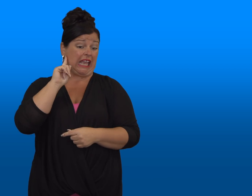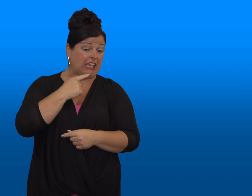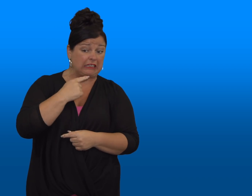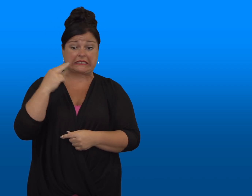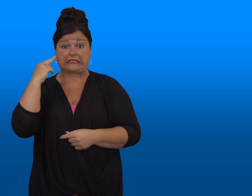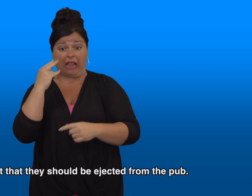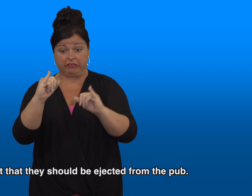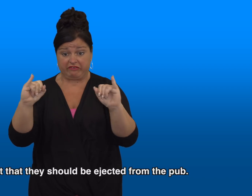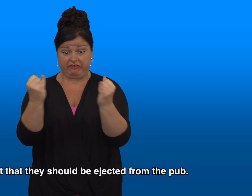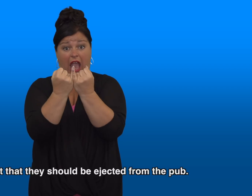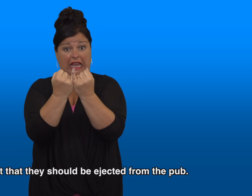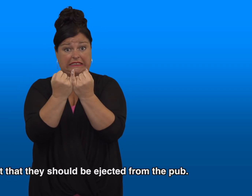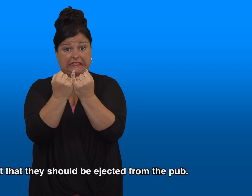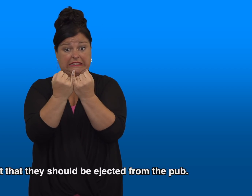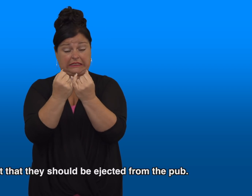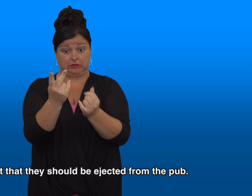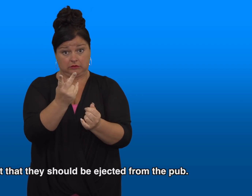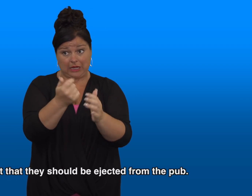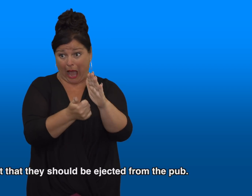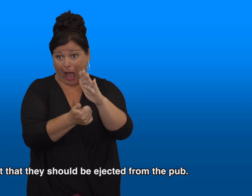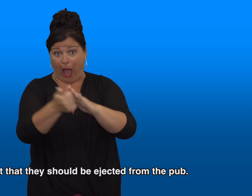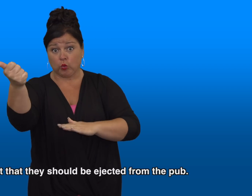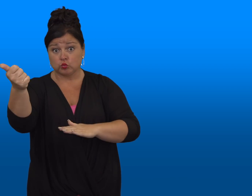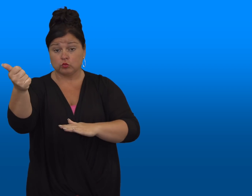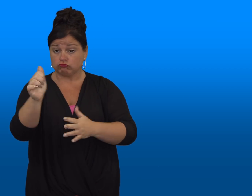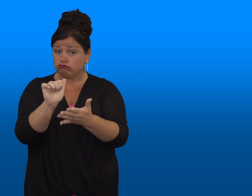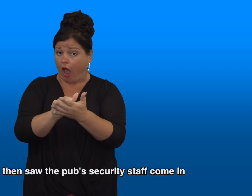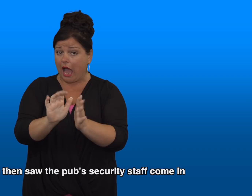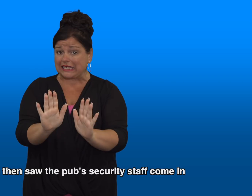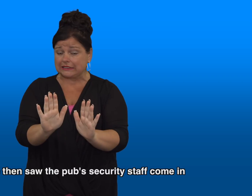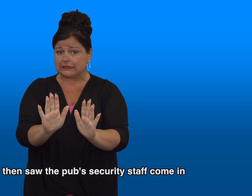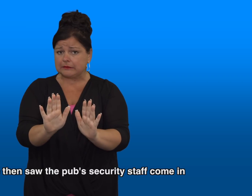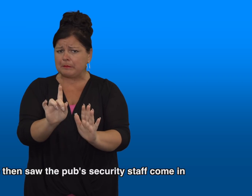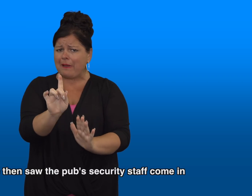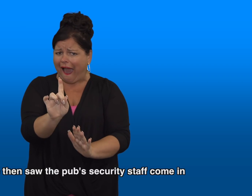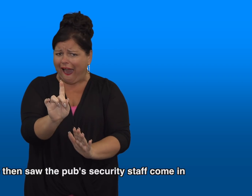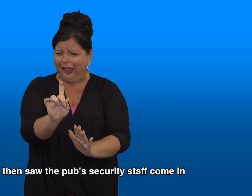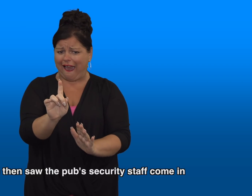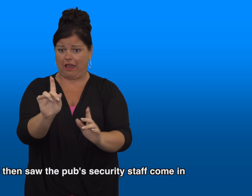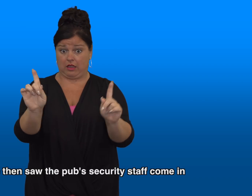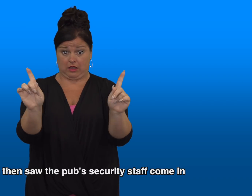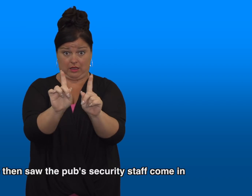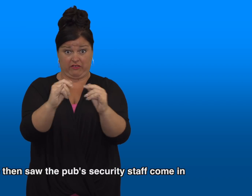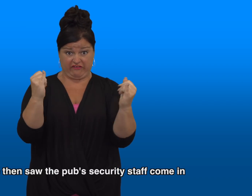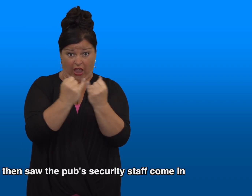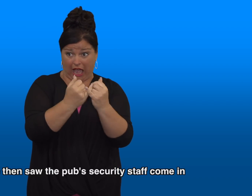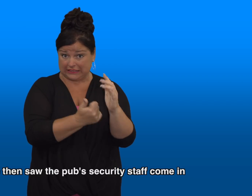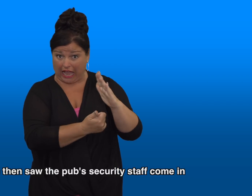hearing, it's right that they should be ejected from the pub. But we then saw the pub